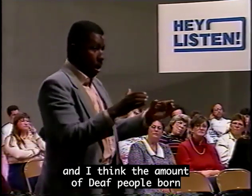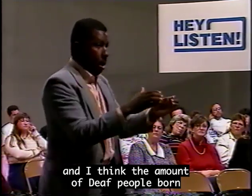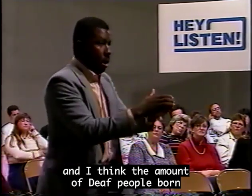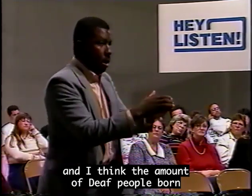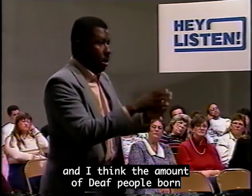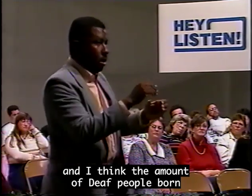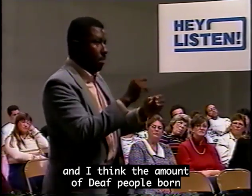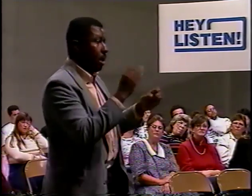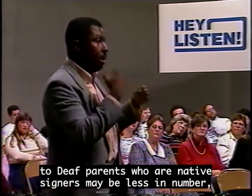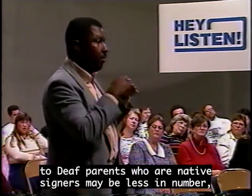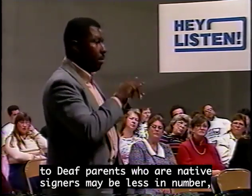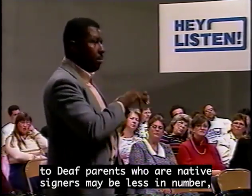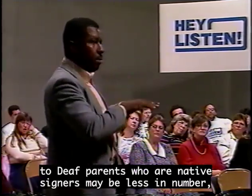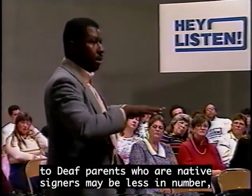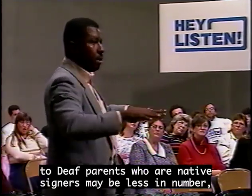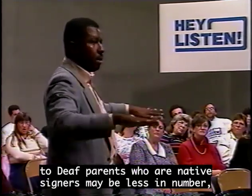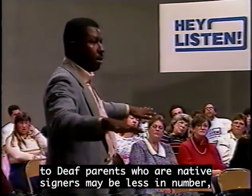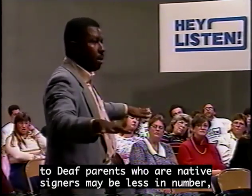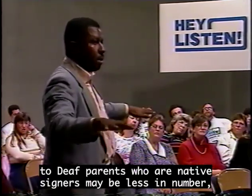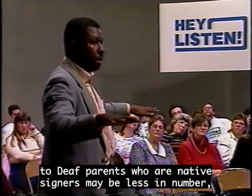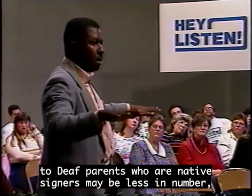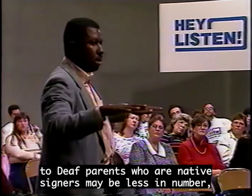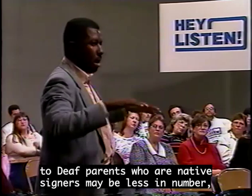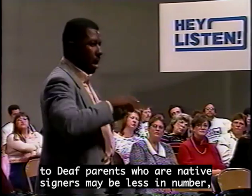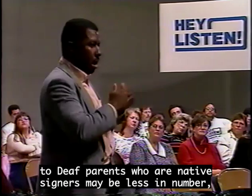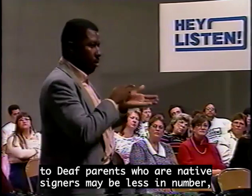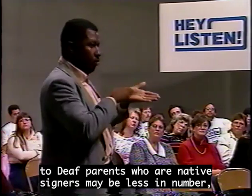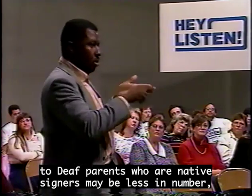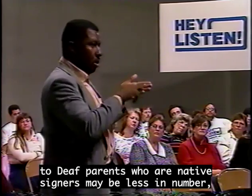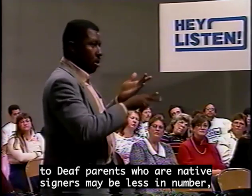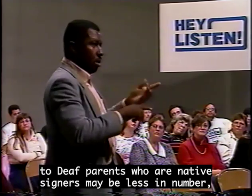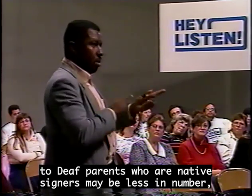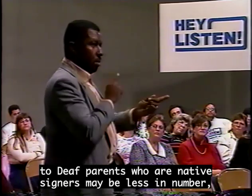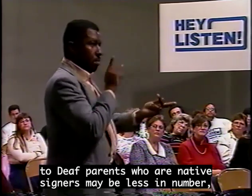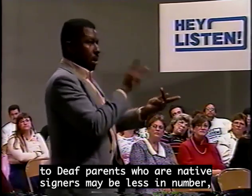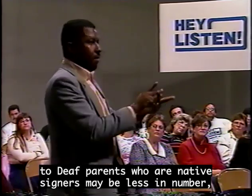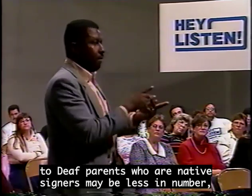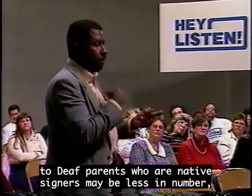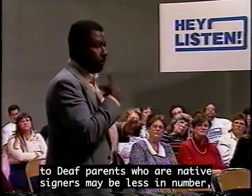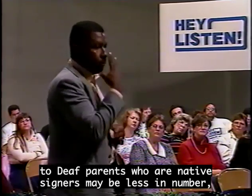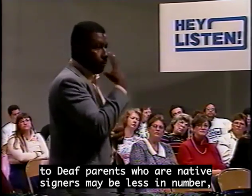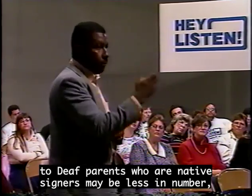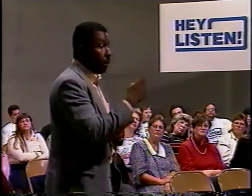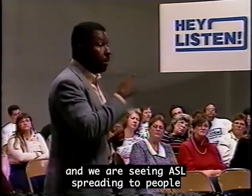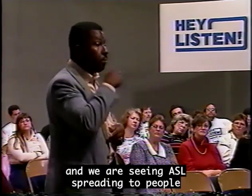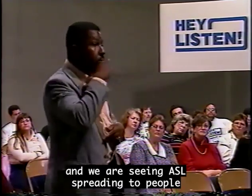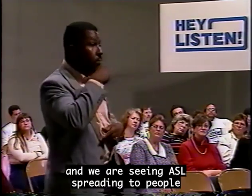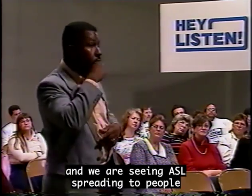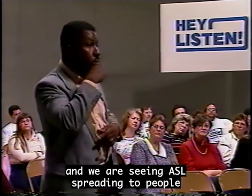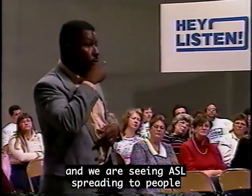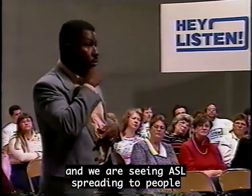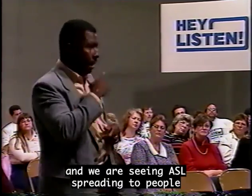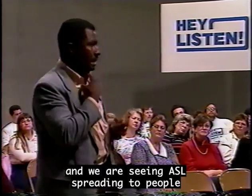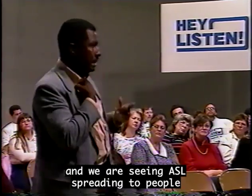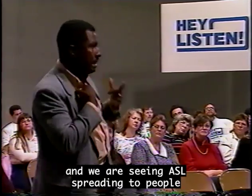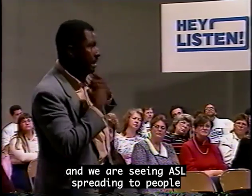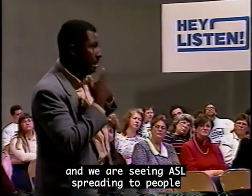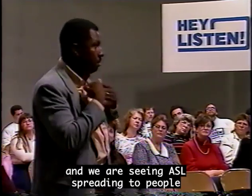amount of deaf people born to deaf parents who are native signers may be less in number. And we are